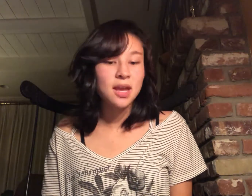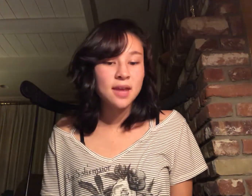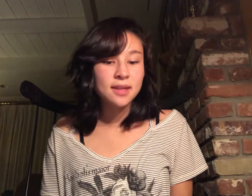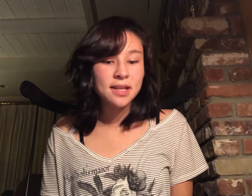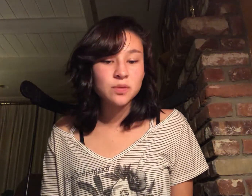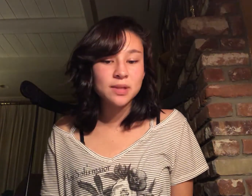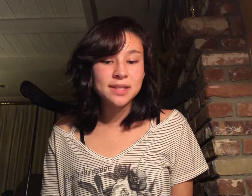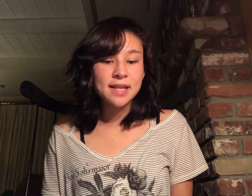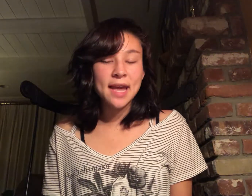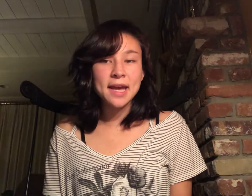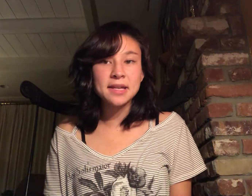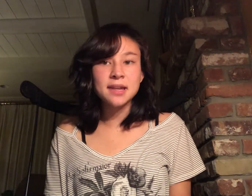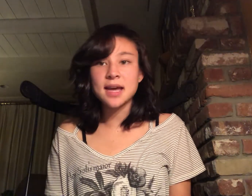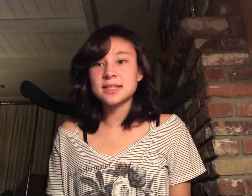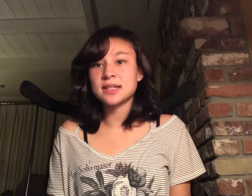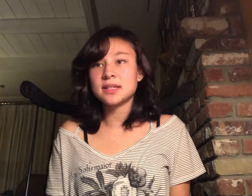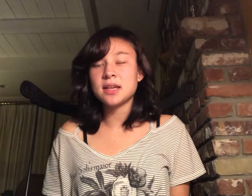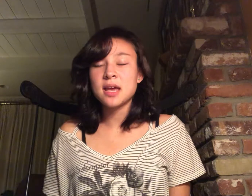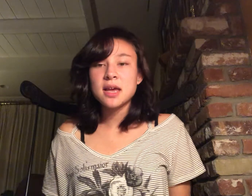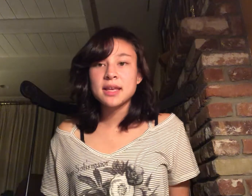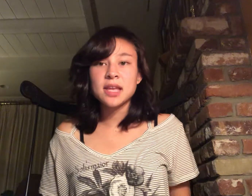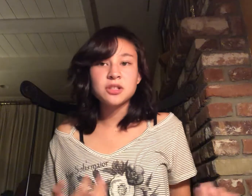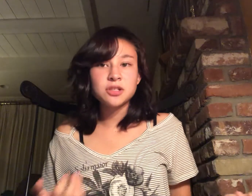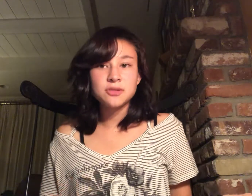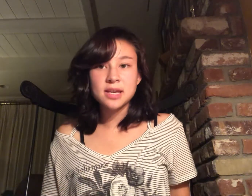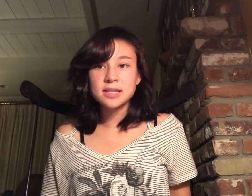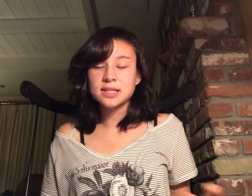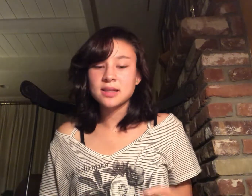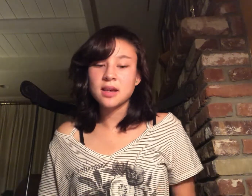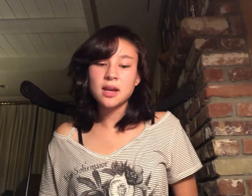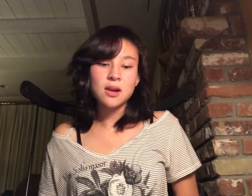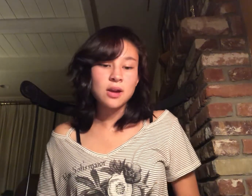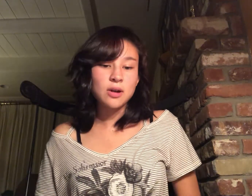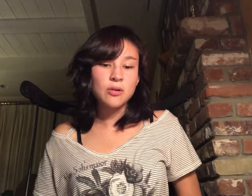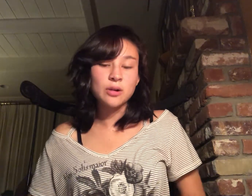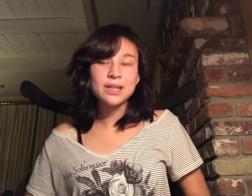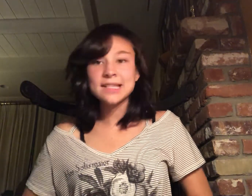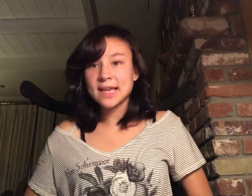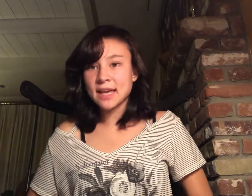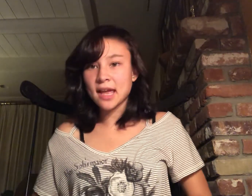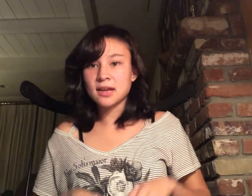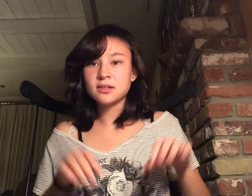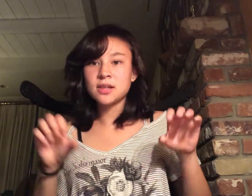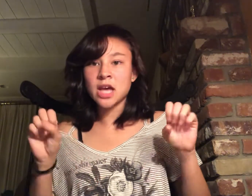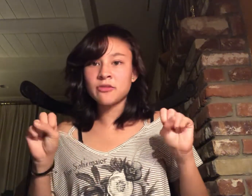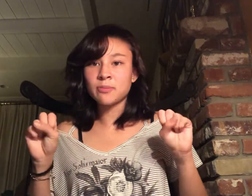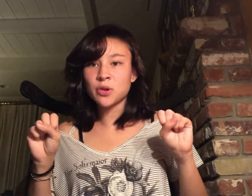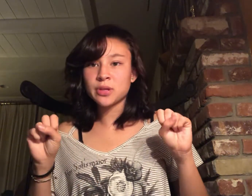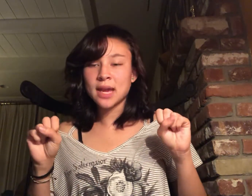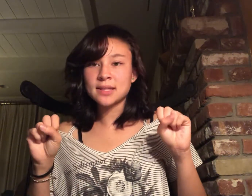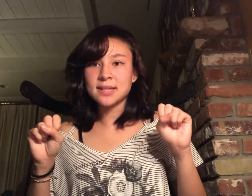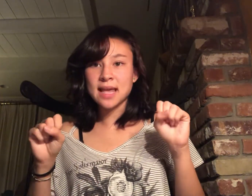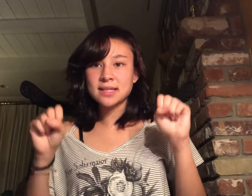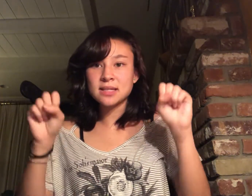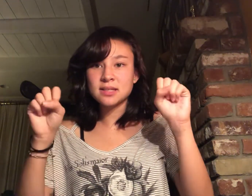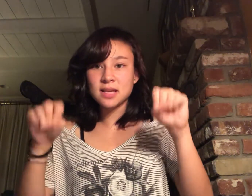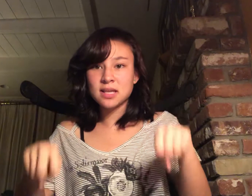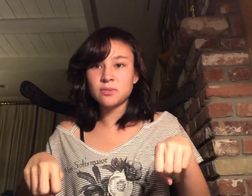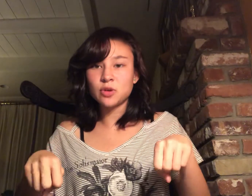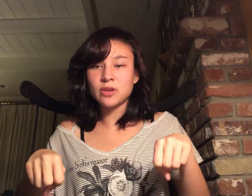The next one is can, as in can you do this, or yes I can. You have both hands S's and you move it